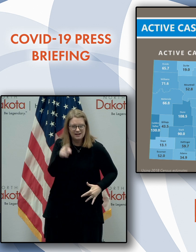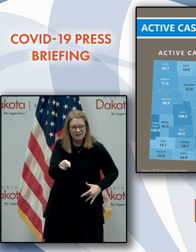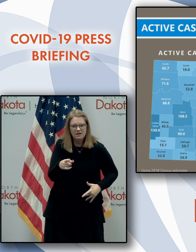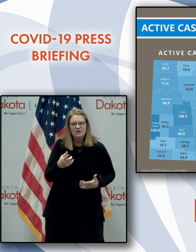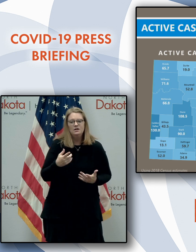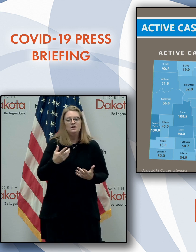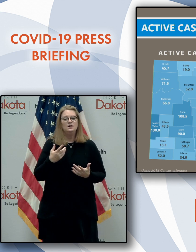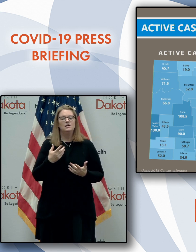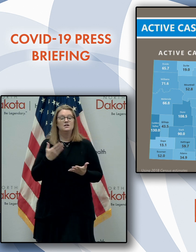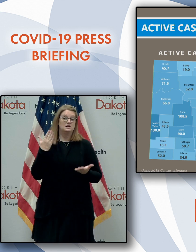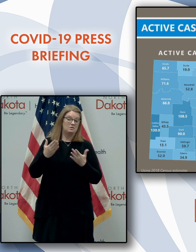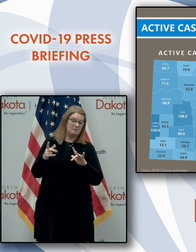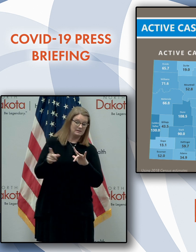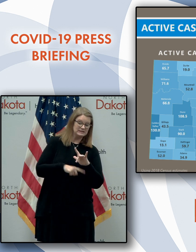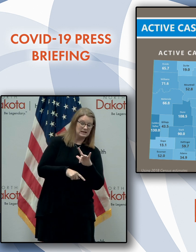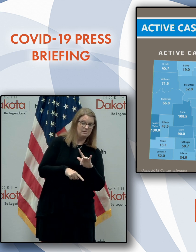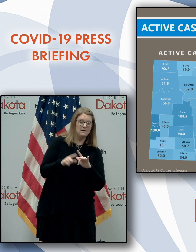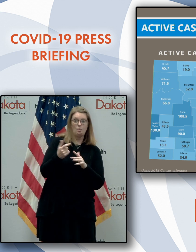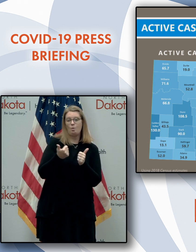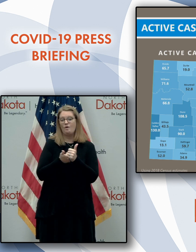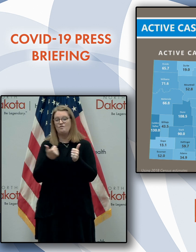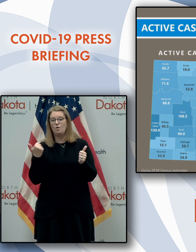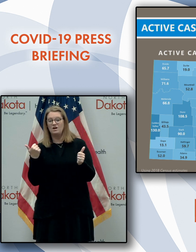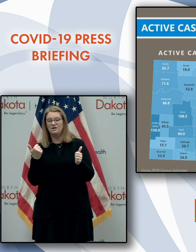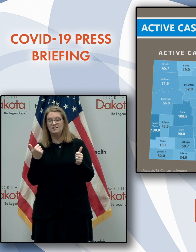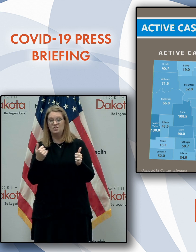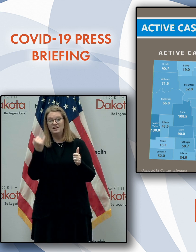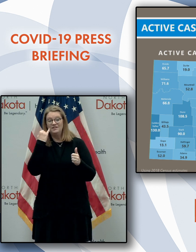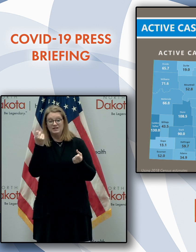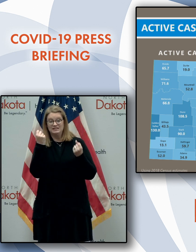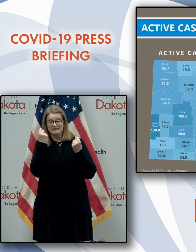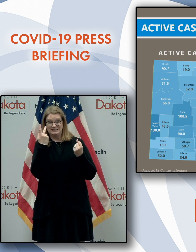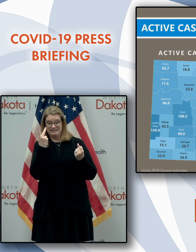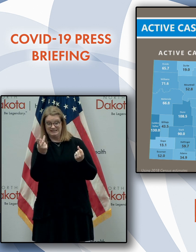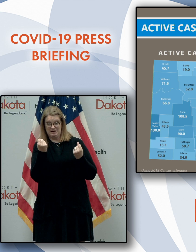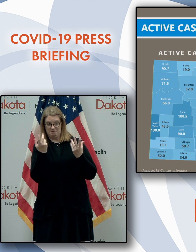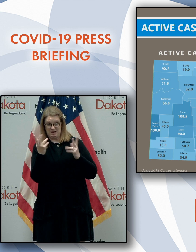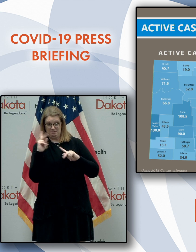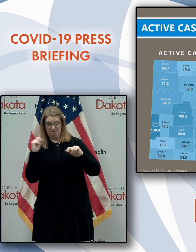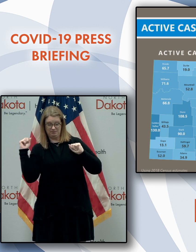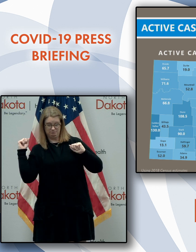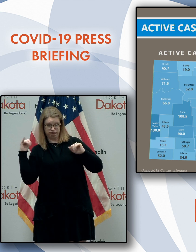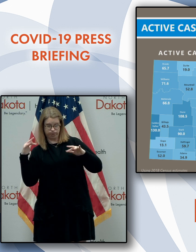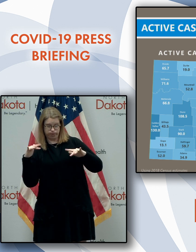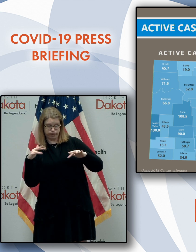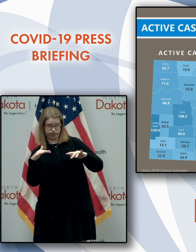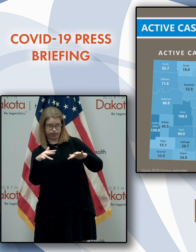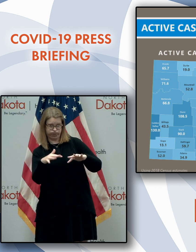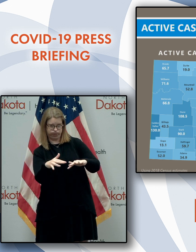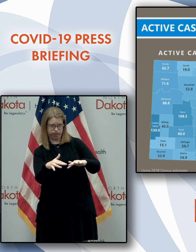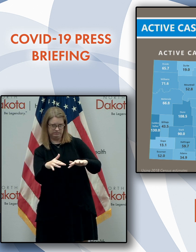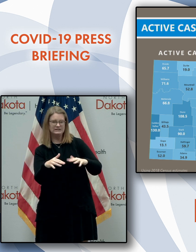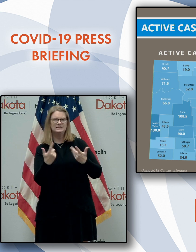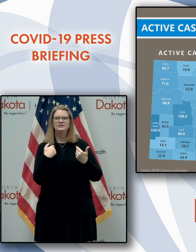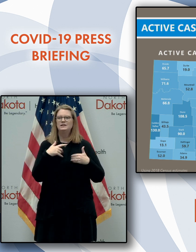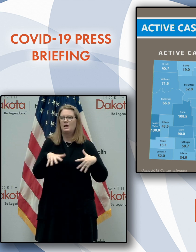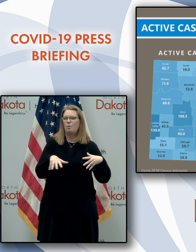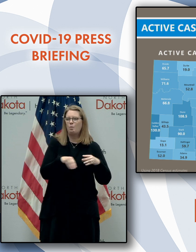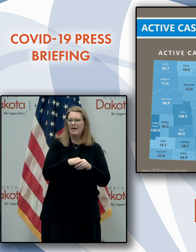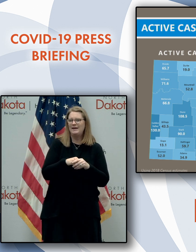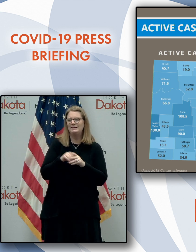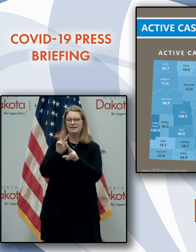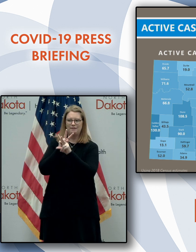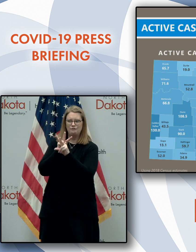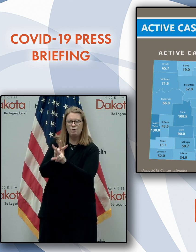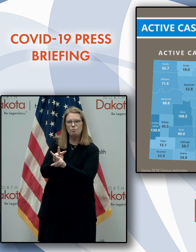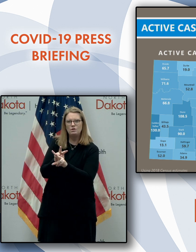either skipping or avoiding areas where there's large gatherings, because we do know from our contact tracing that weddings and funerals and things